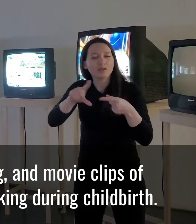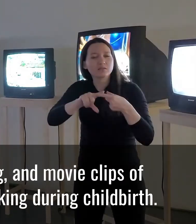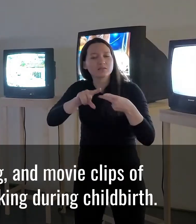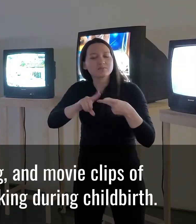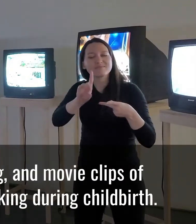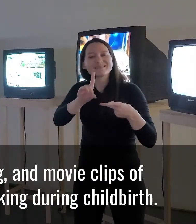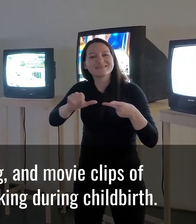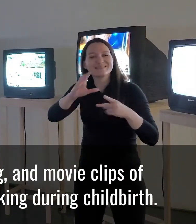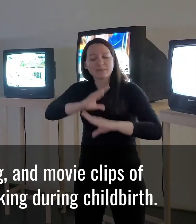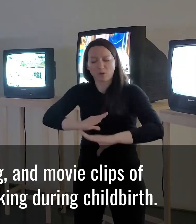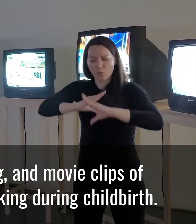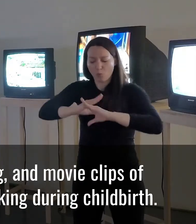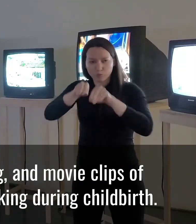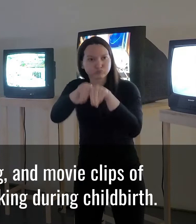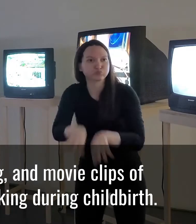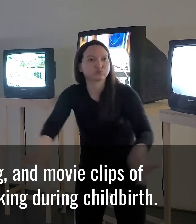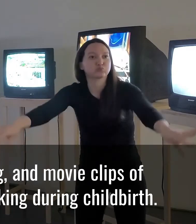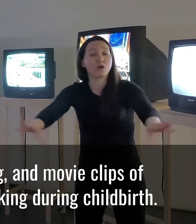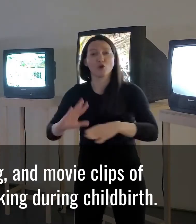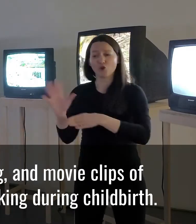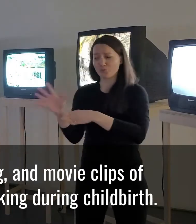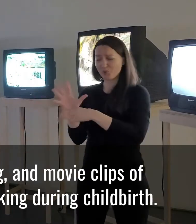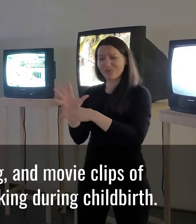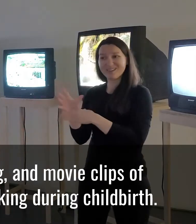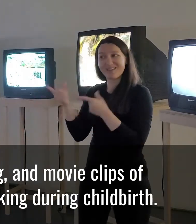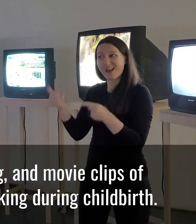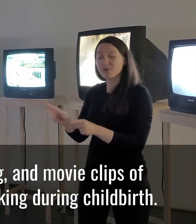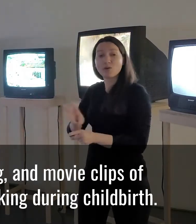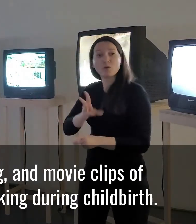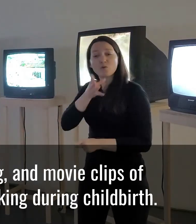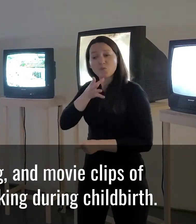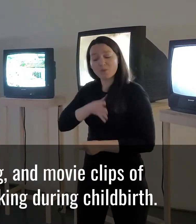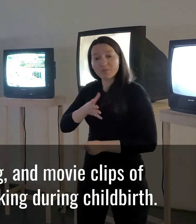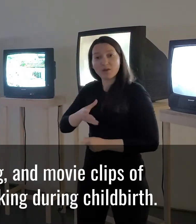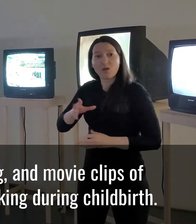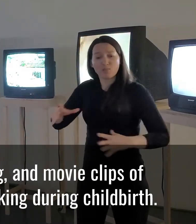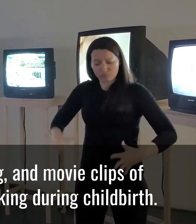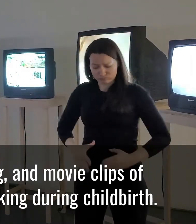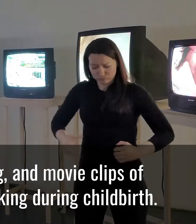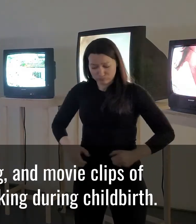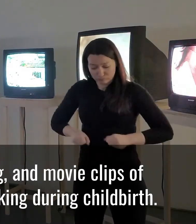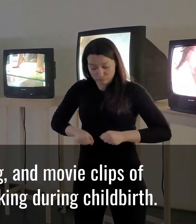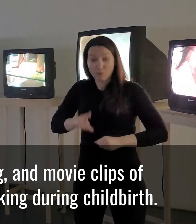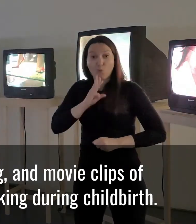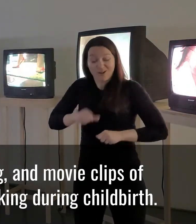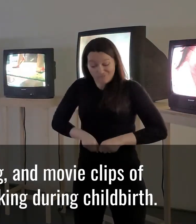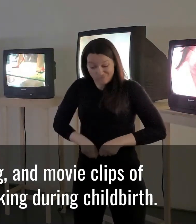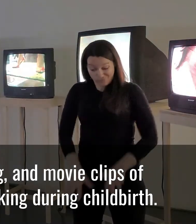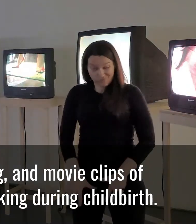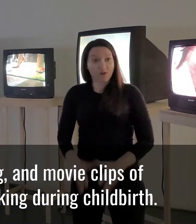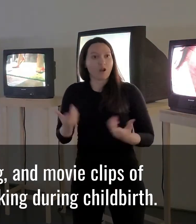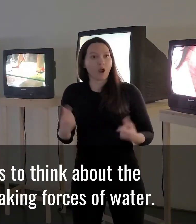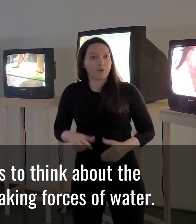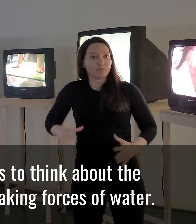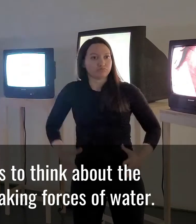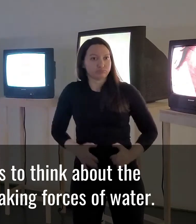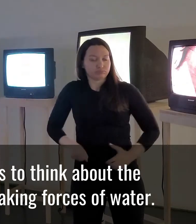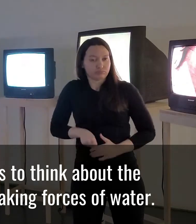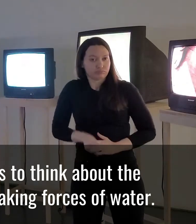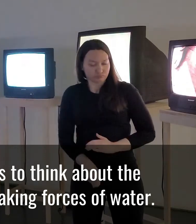breaking, and movie clips of women's water breaking during childbirth. The artist asks